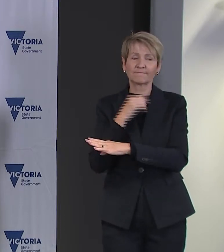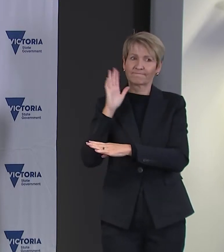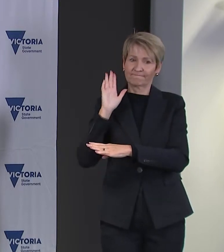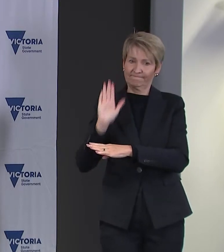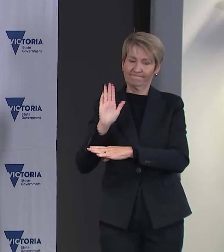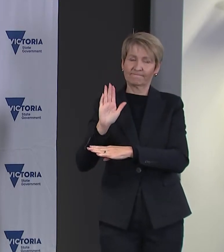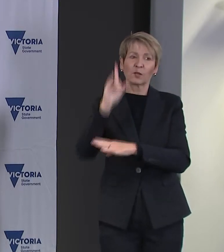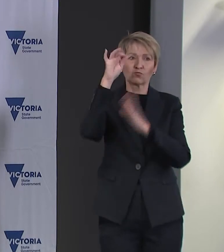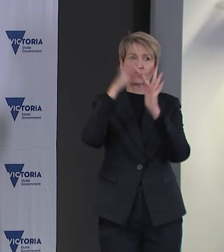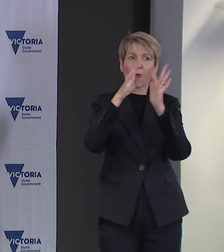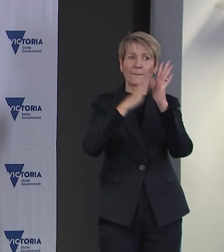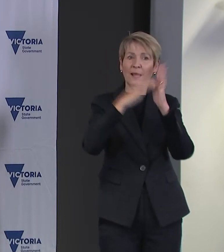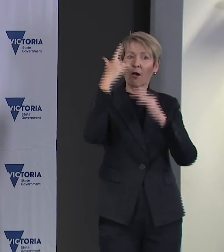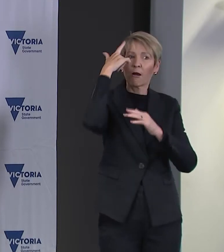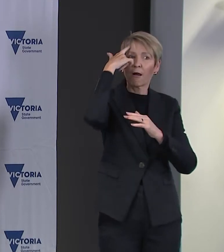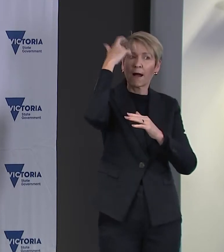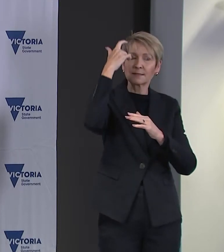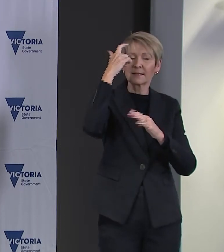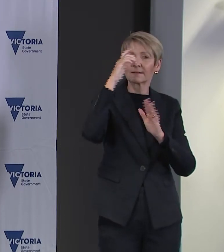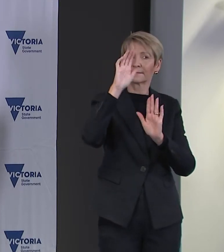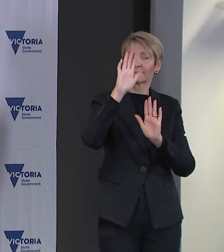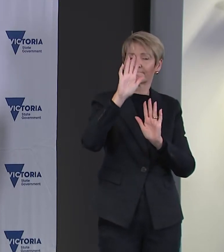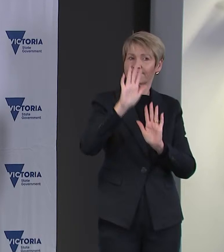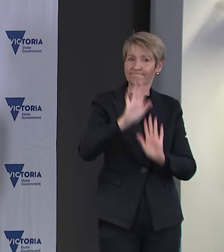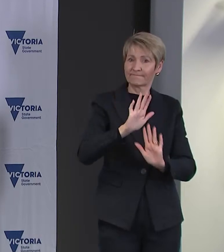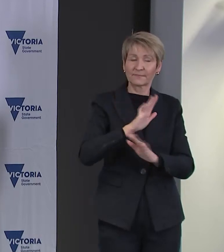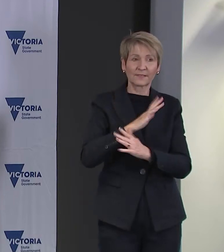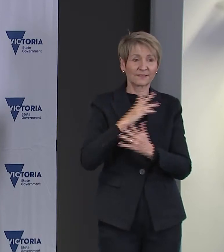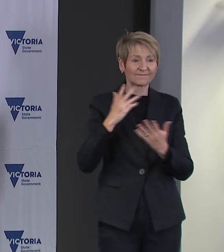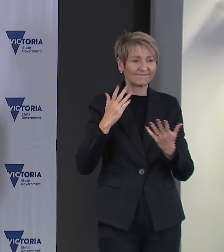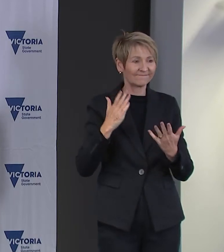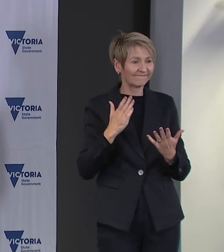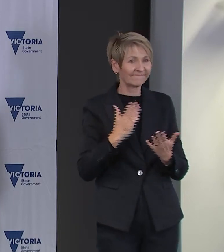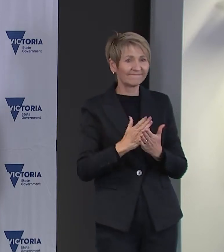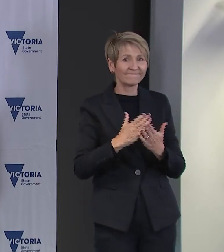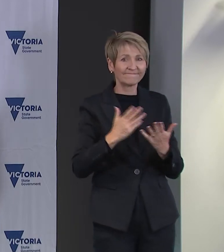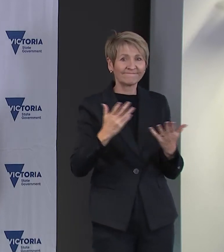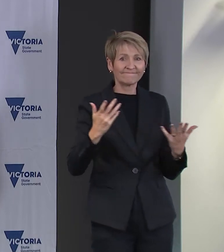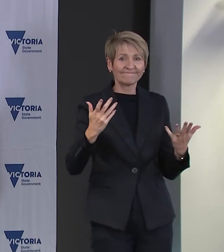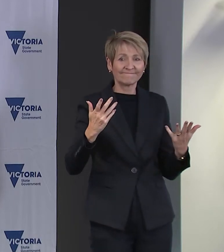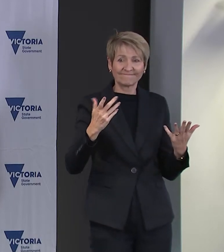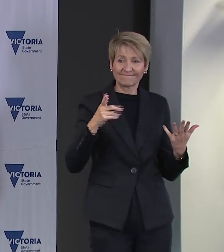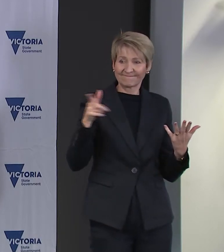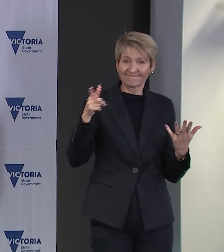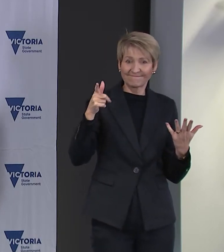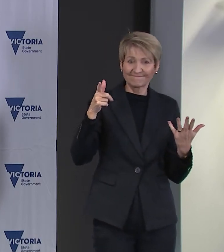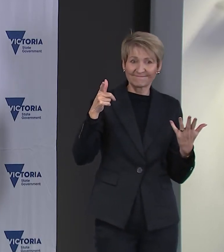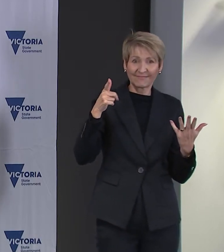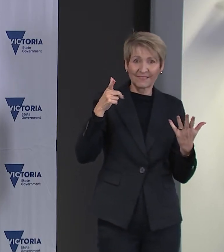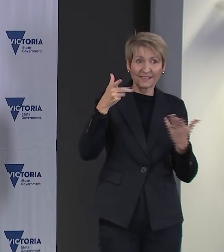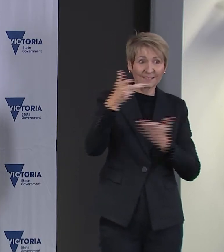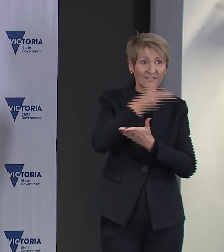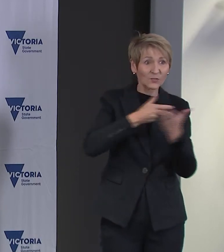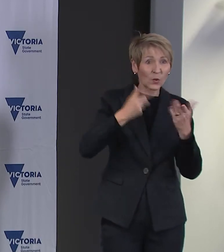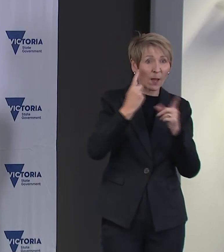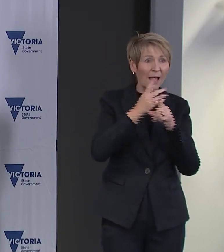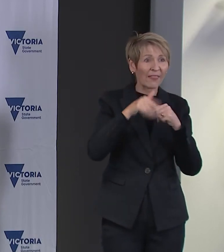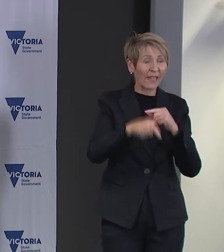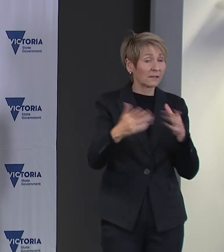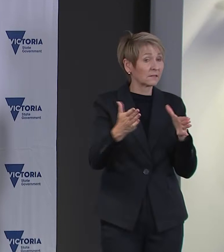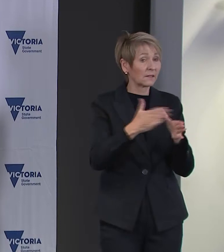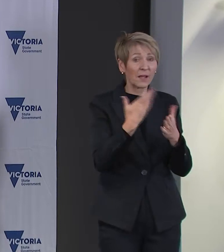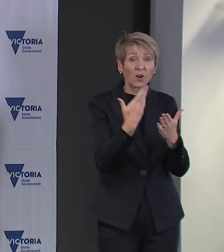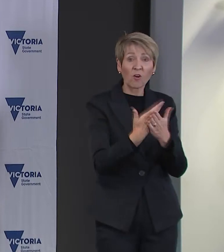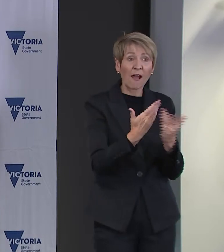of vaccinations and expect things to change. The goal to that kind of conversation being successful is high rates